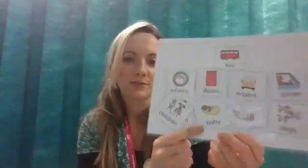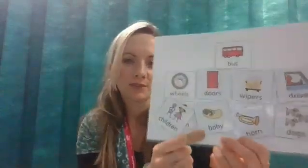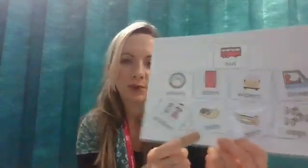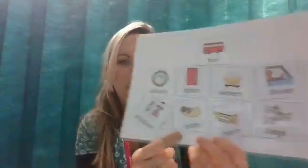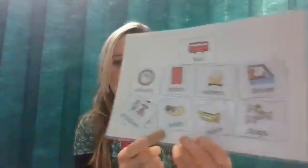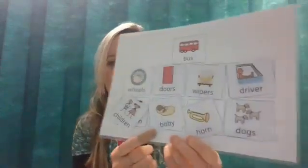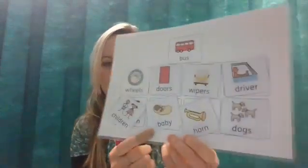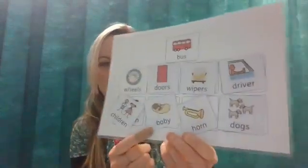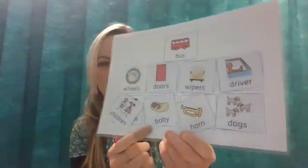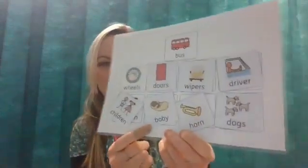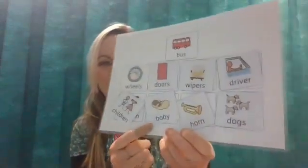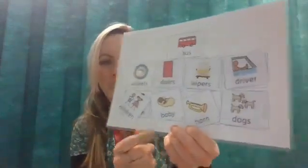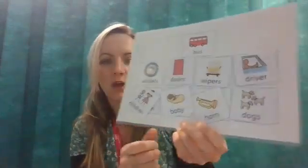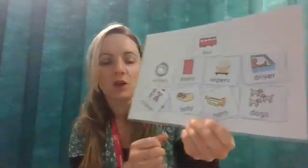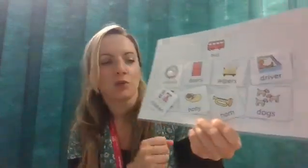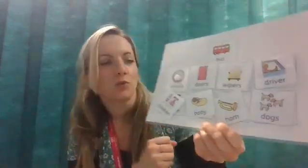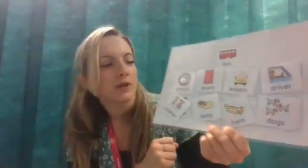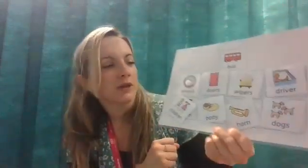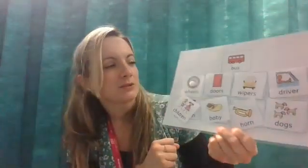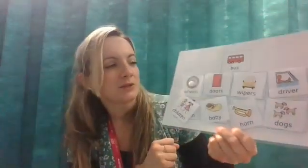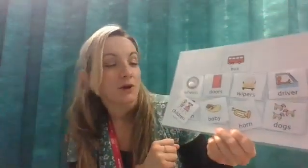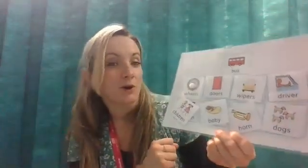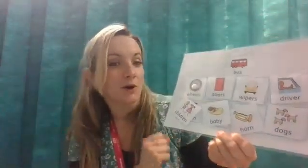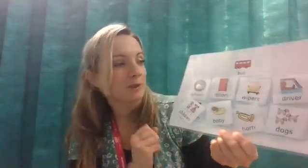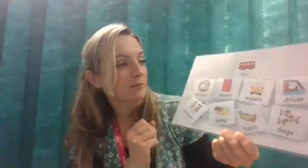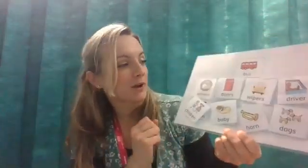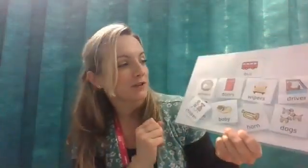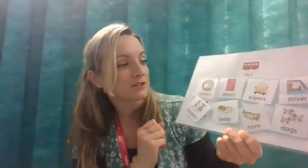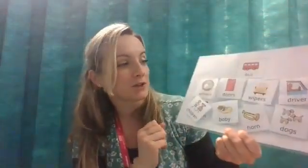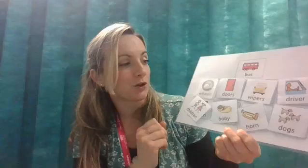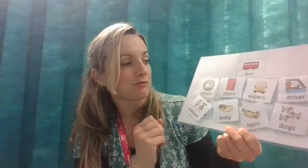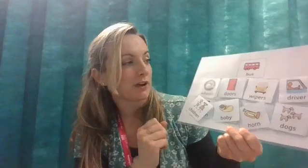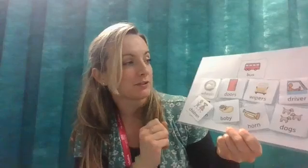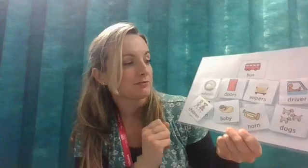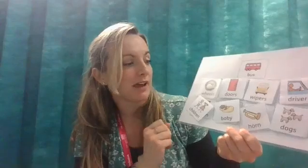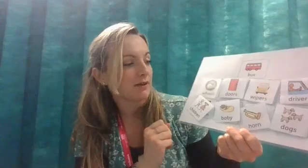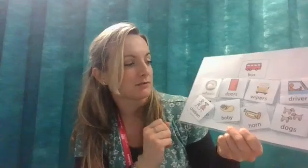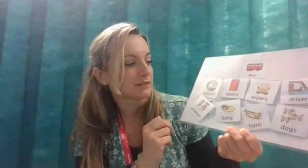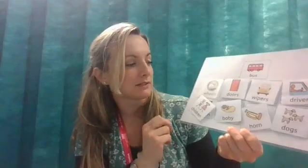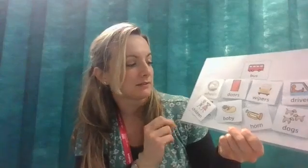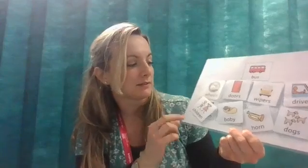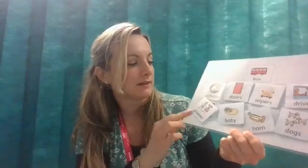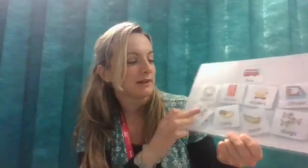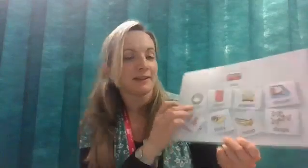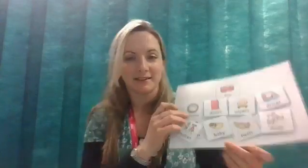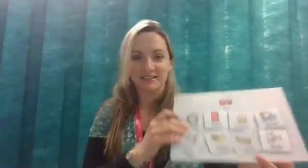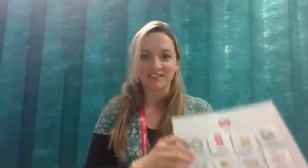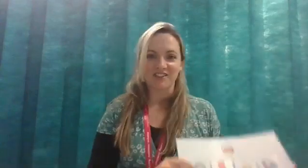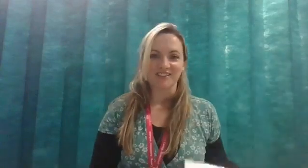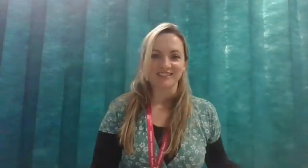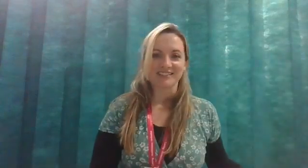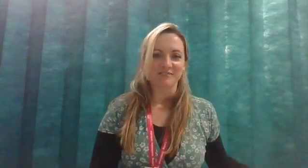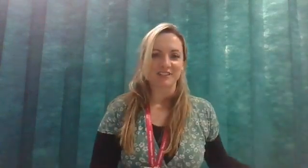So, the wheels on the bus go round and round. Let's start.